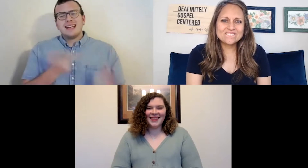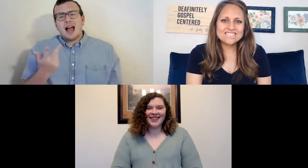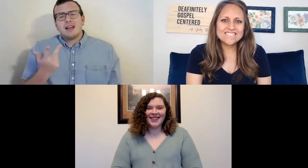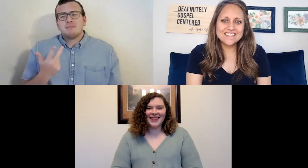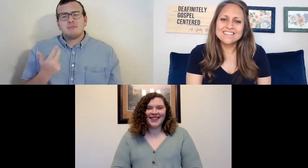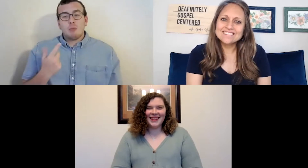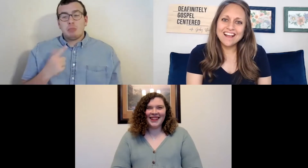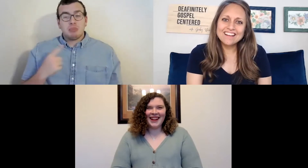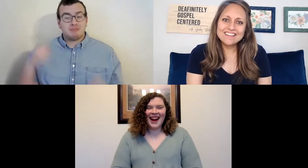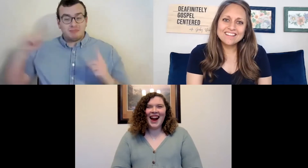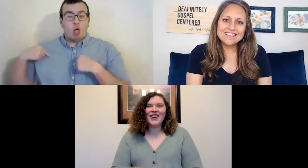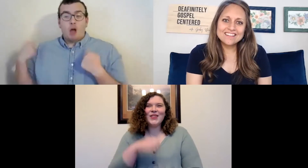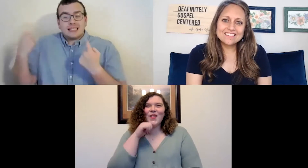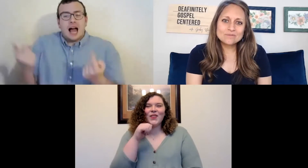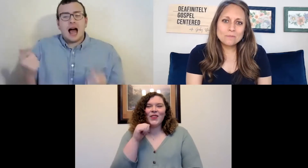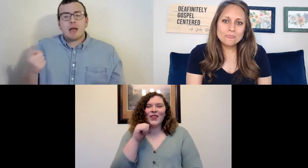time,